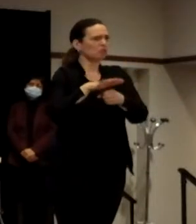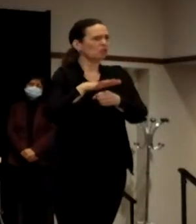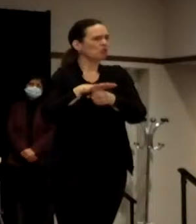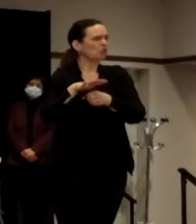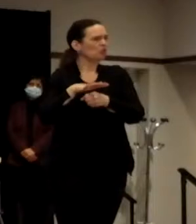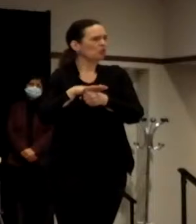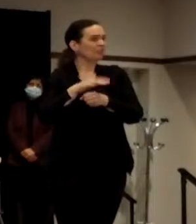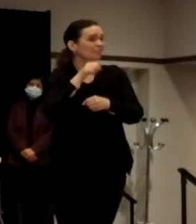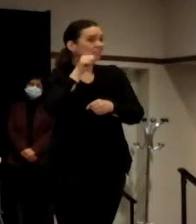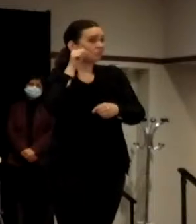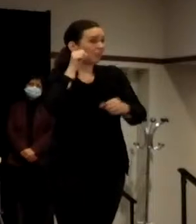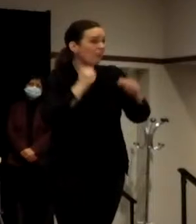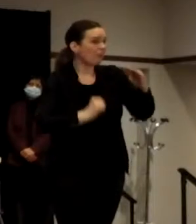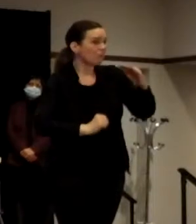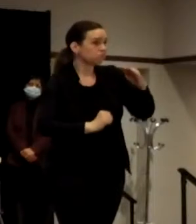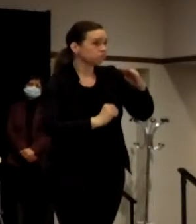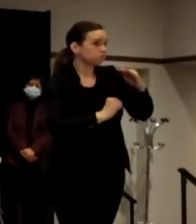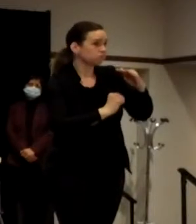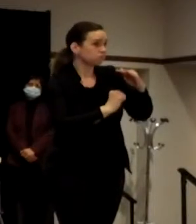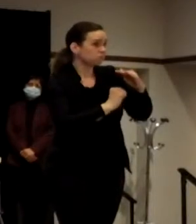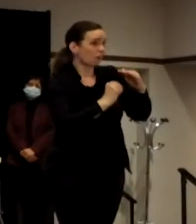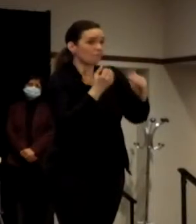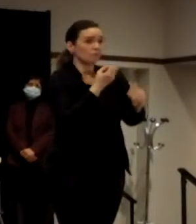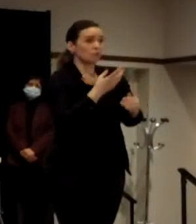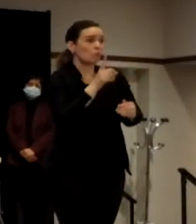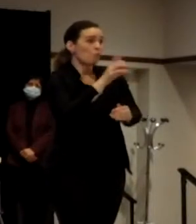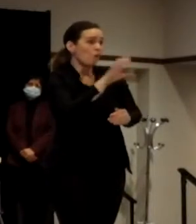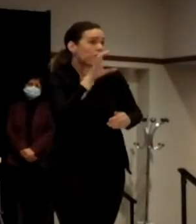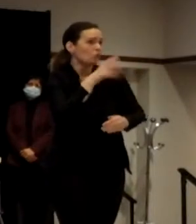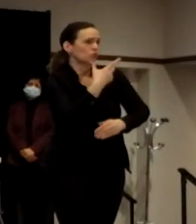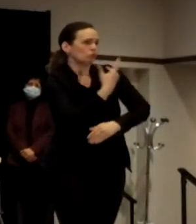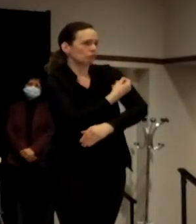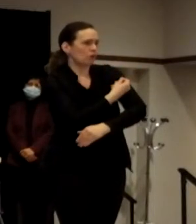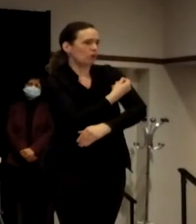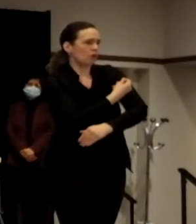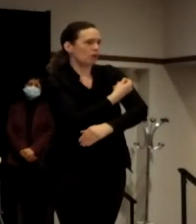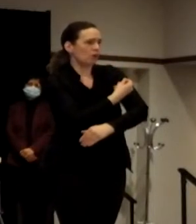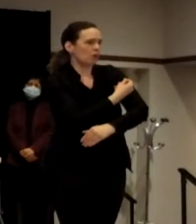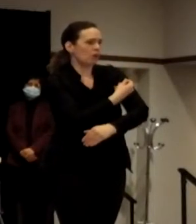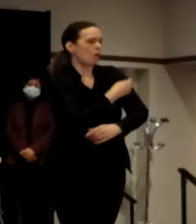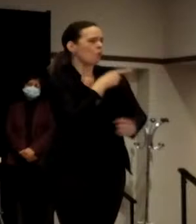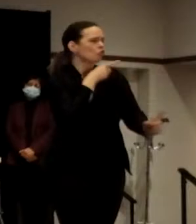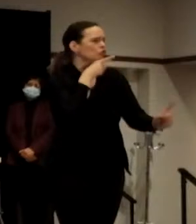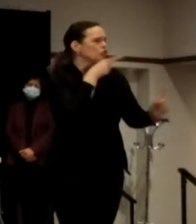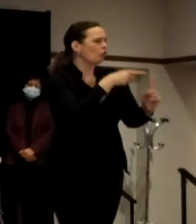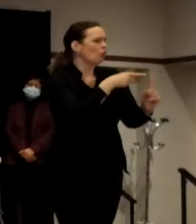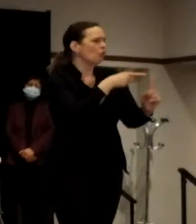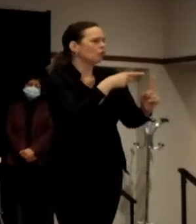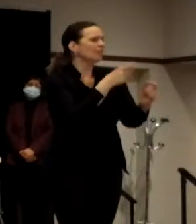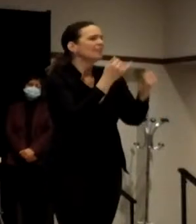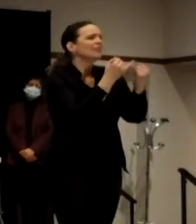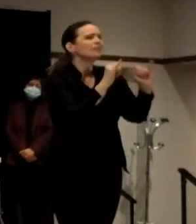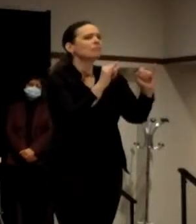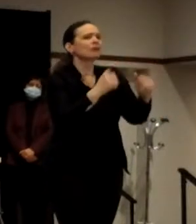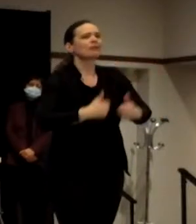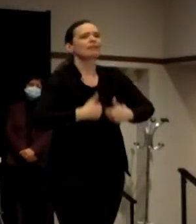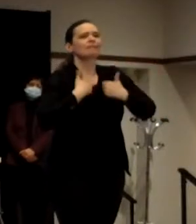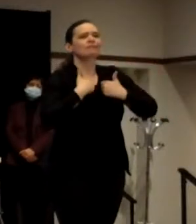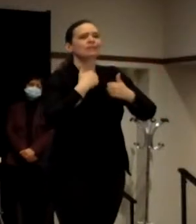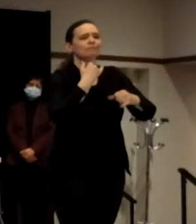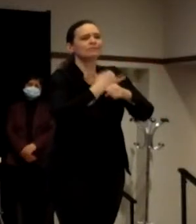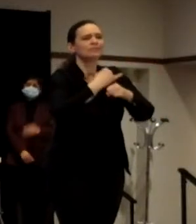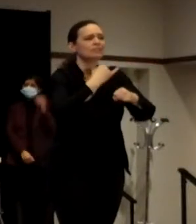take a couple hundred of the doses and we'll go target independent living facilities with those. So not a big